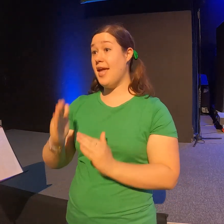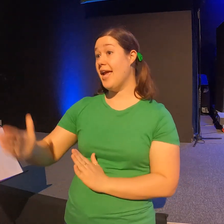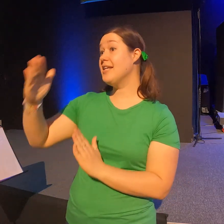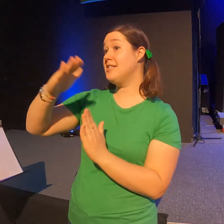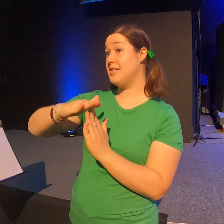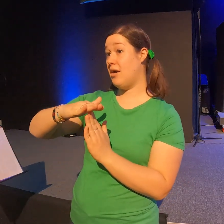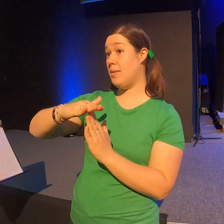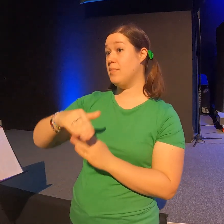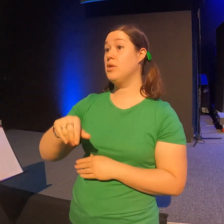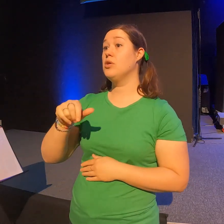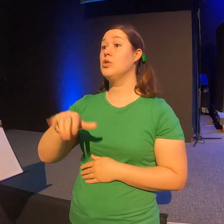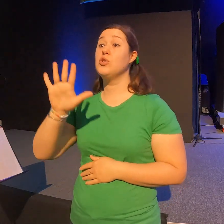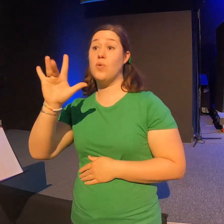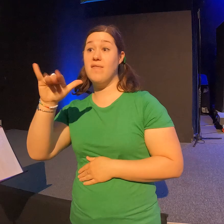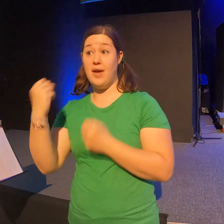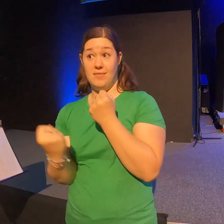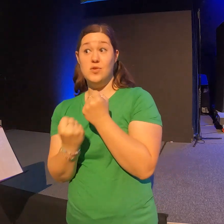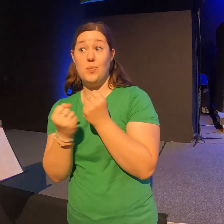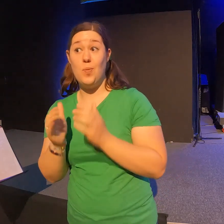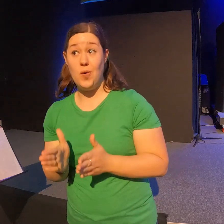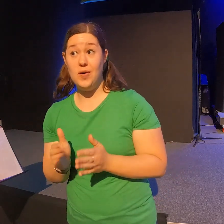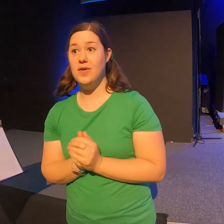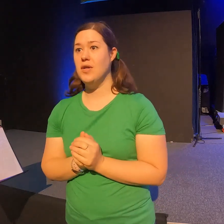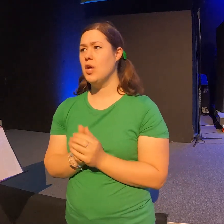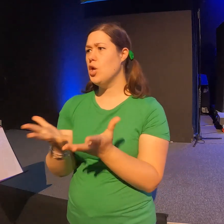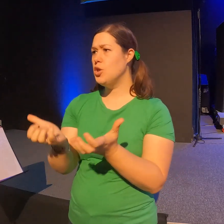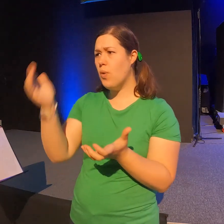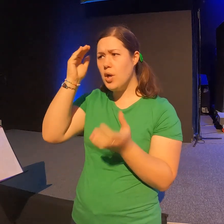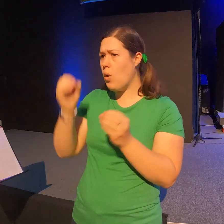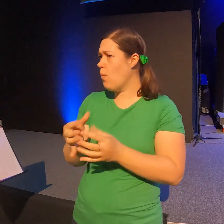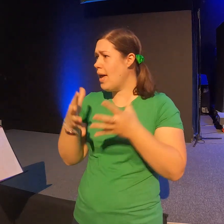to know how much you gave? Yes. I'm glad you're sitting down.